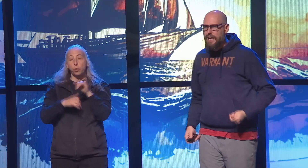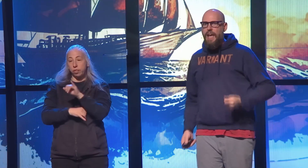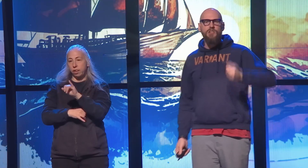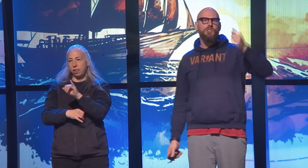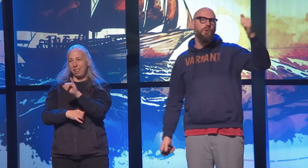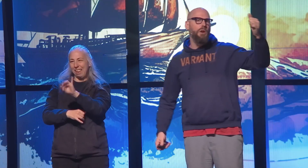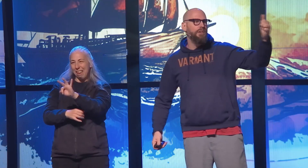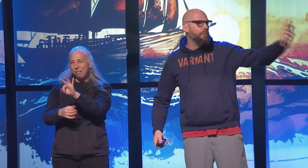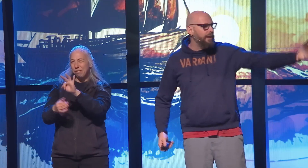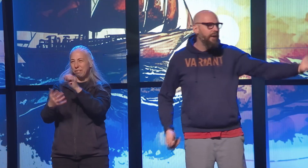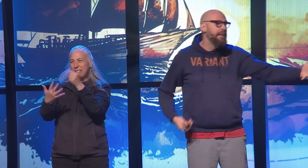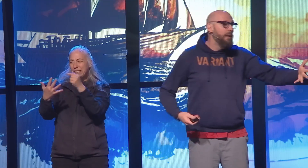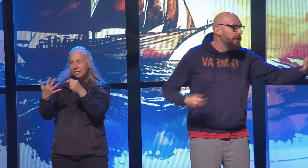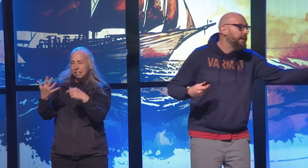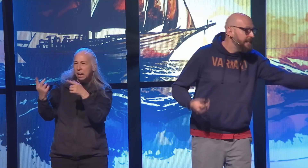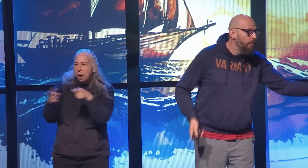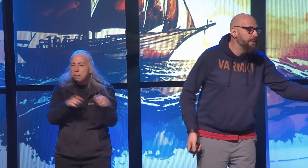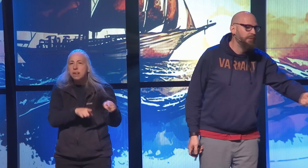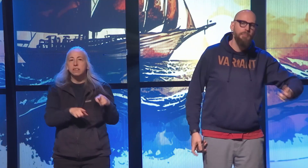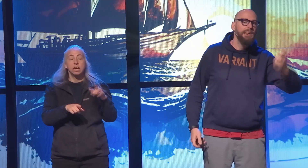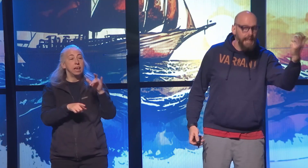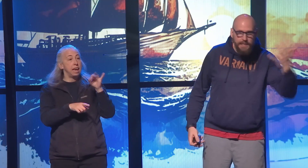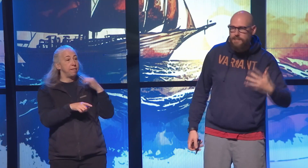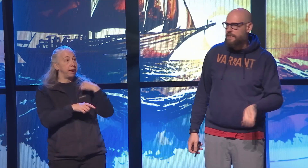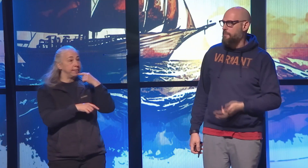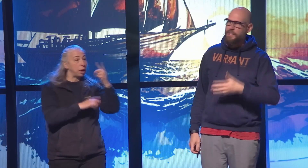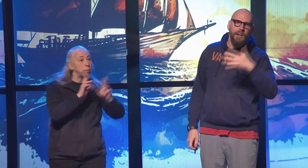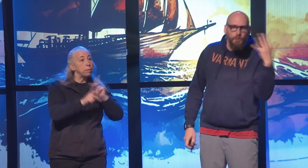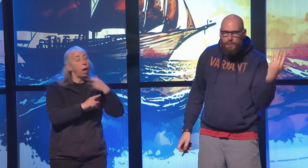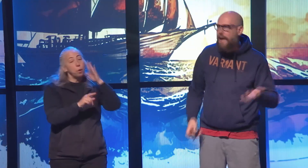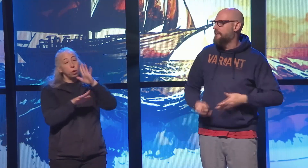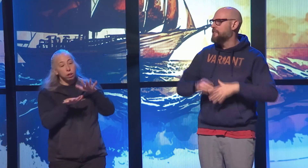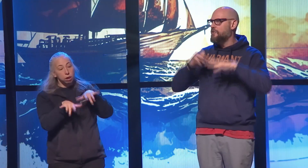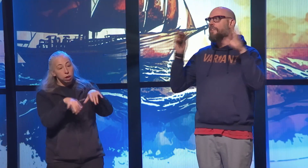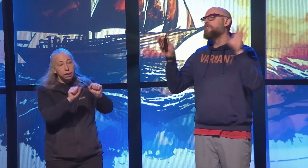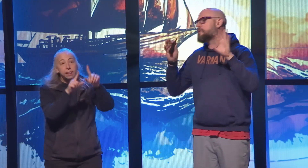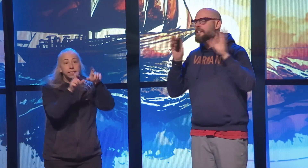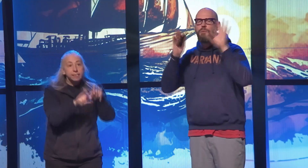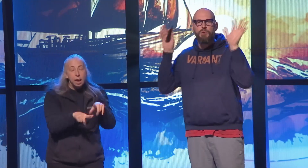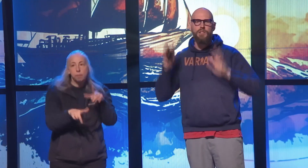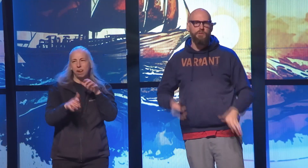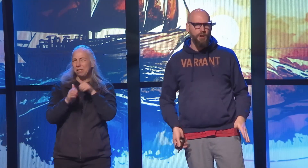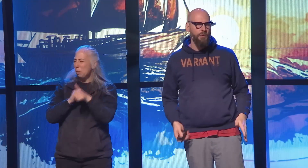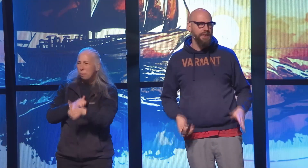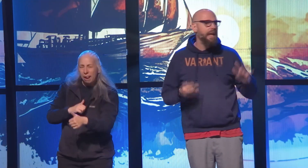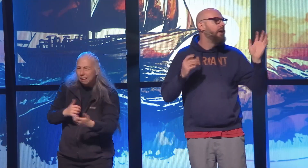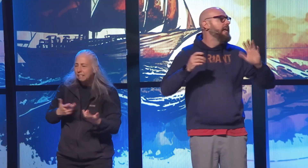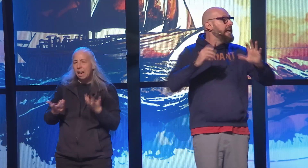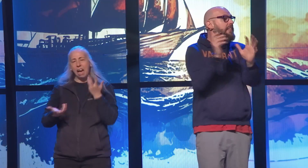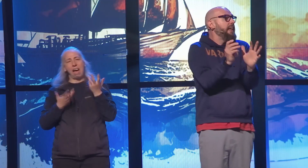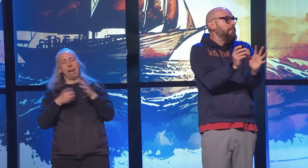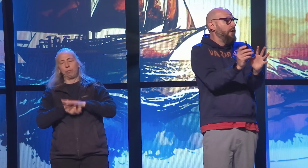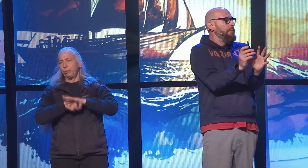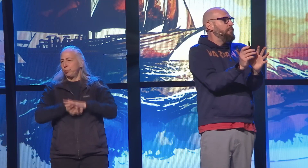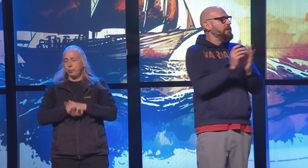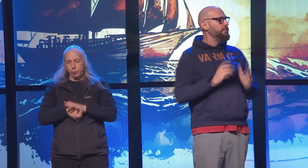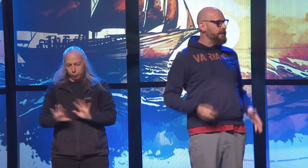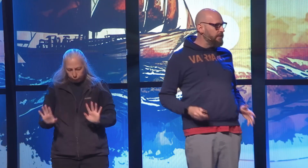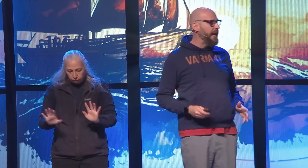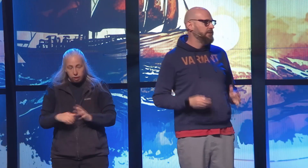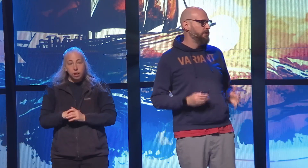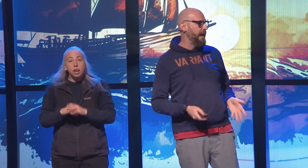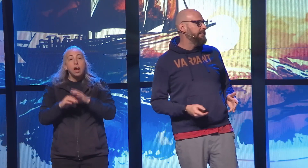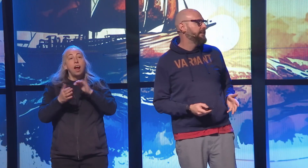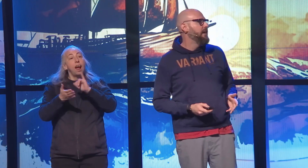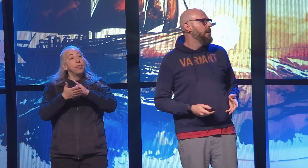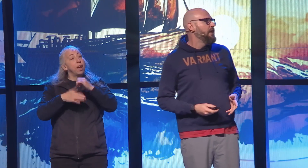game, right? And you start wondering, what if I tell people I'm going to take this exam and then I don't pass? And there's all this stress and pressure involved with it. Now, in that moment, when you